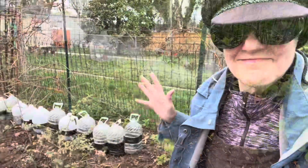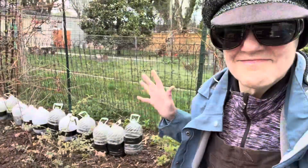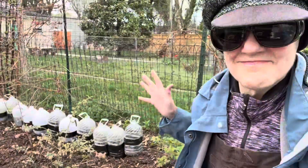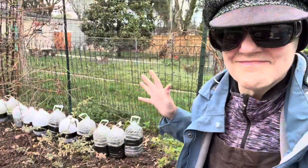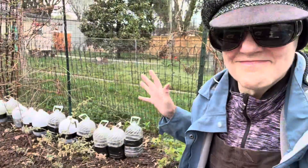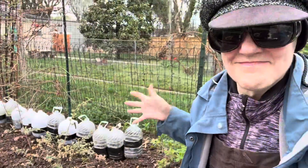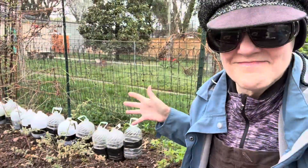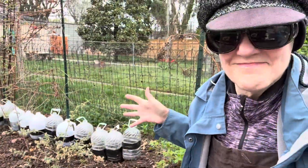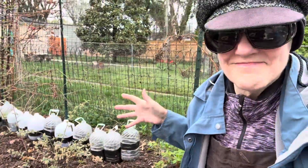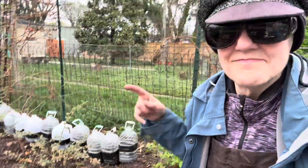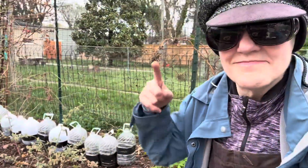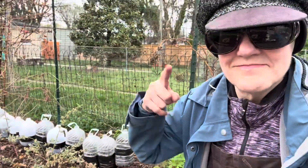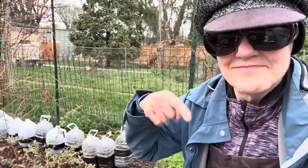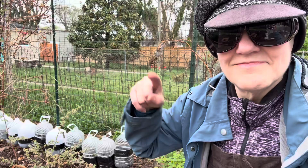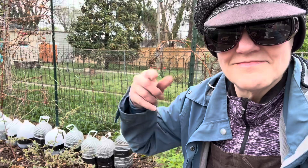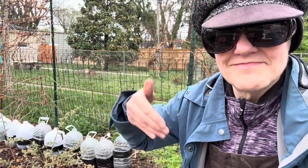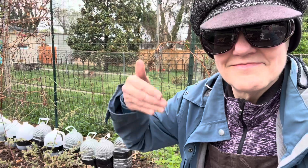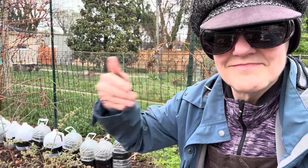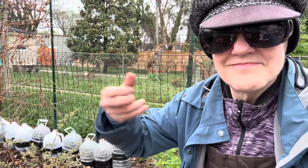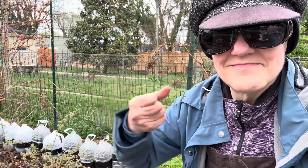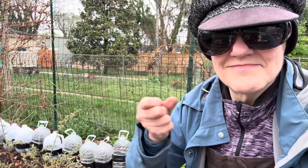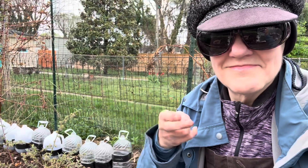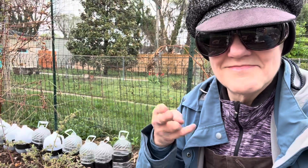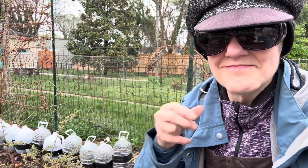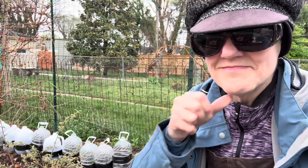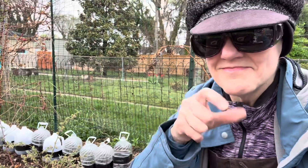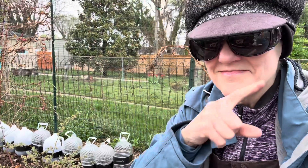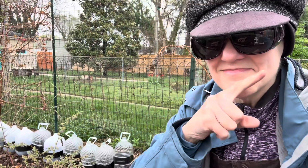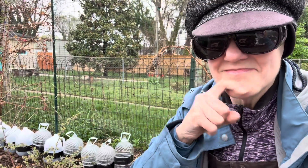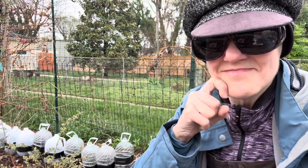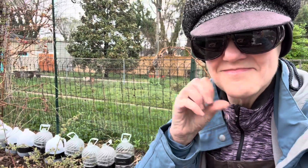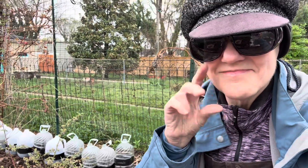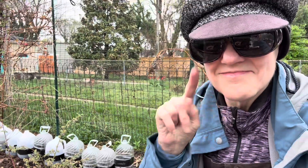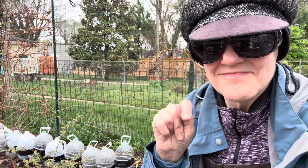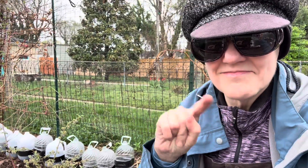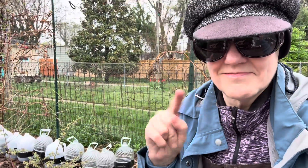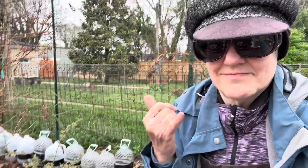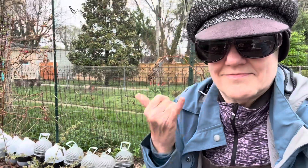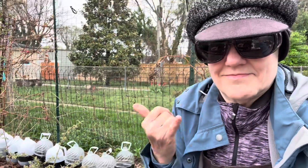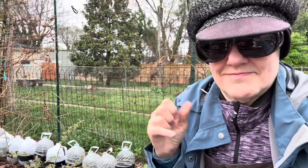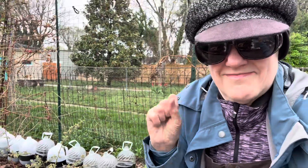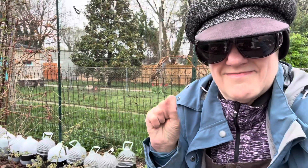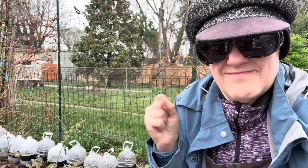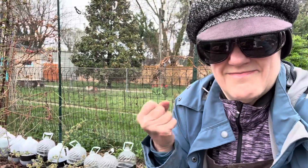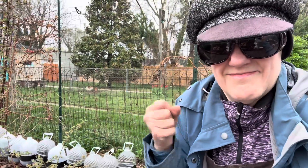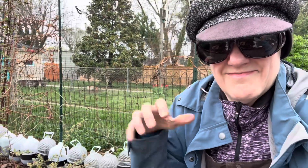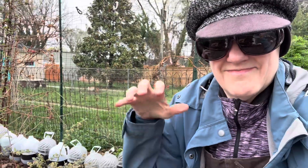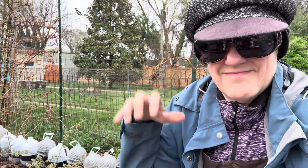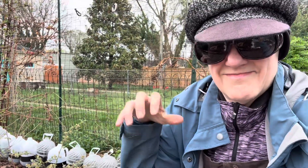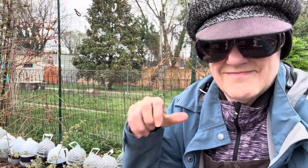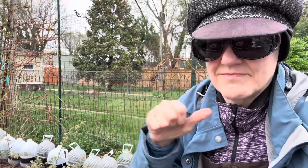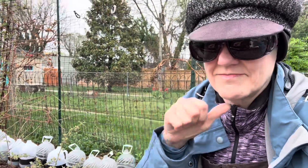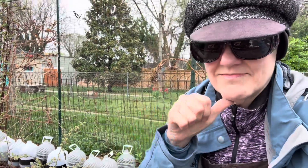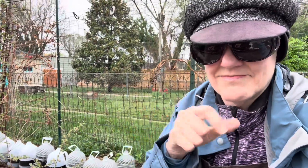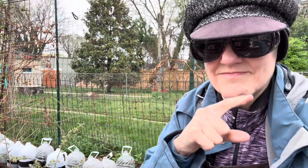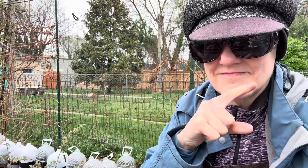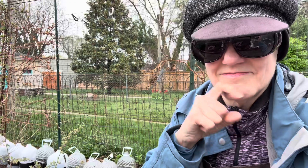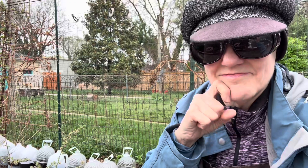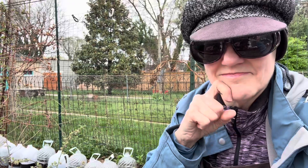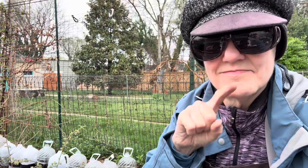And just leave it. Check it once in a while to make sure it hasn't dried out. But it's cold and rainy.